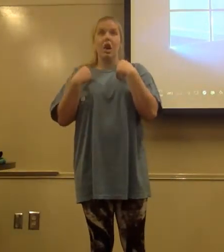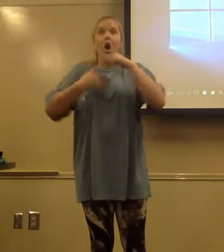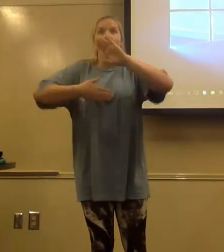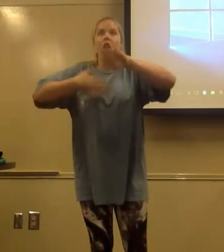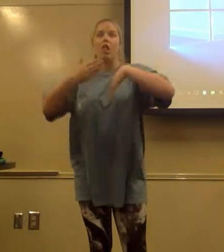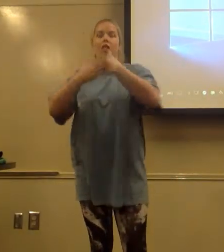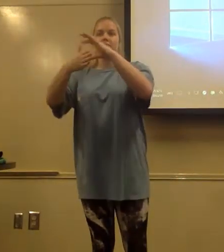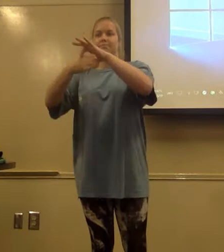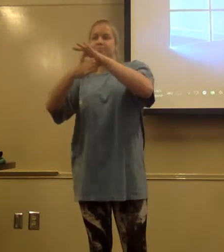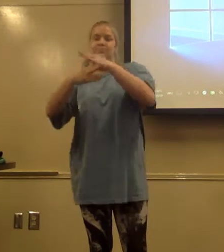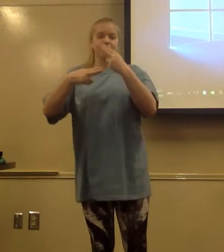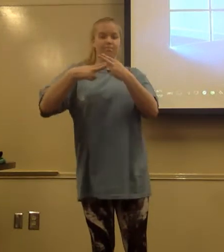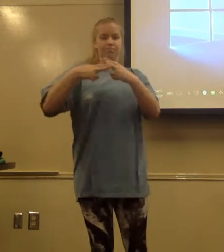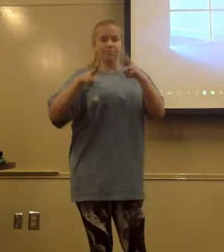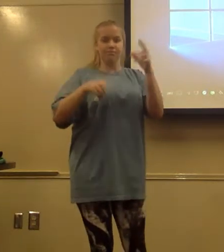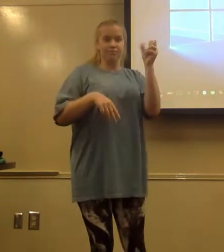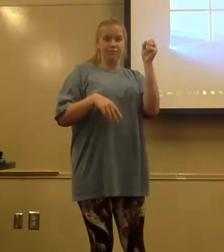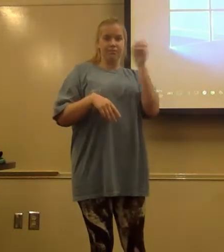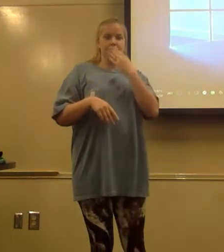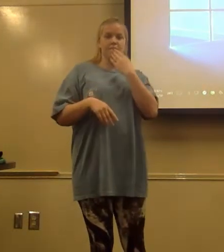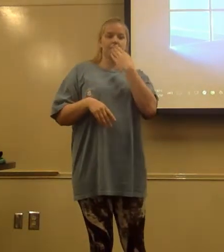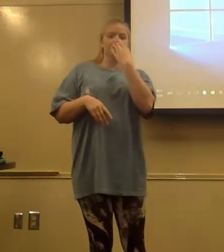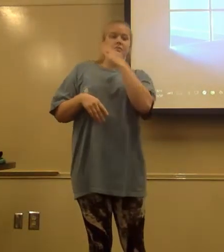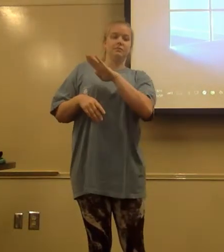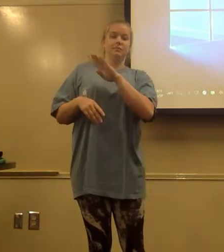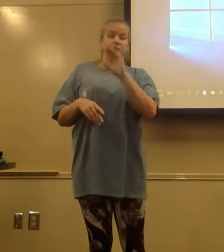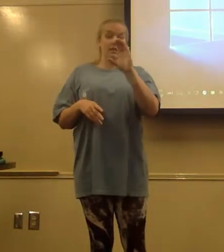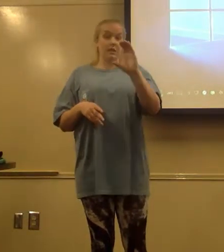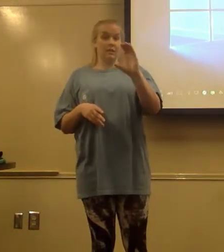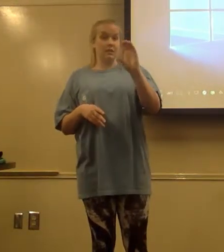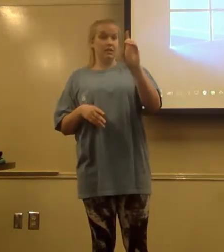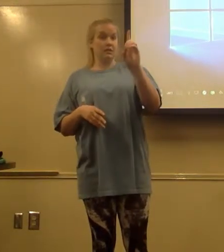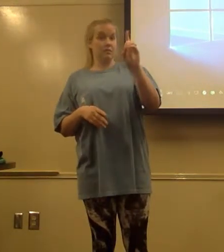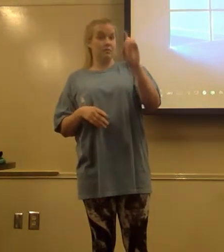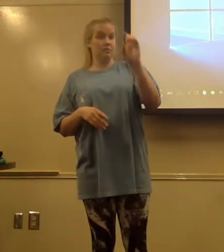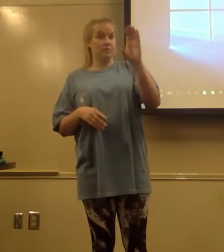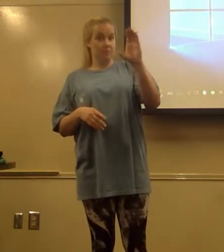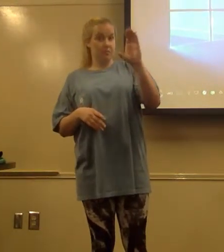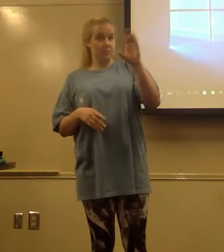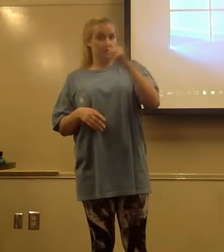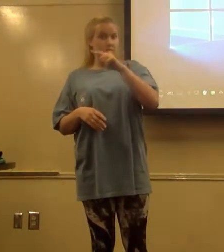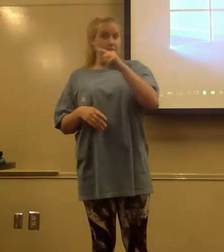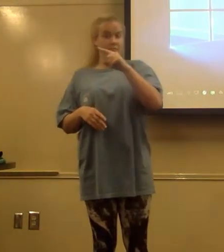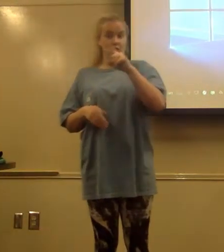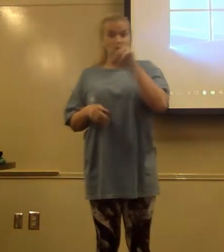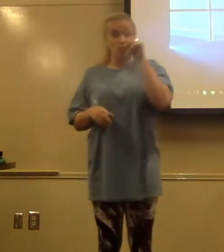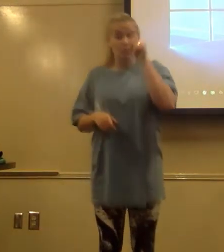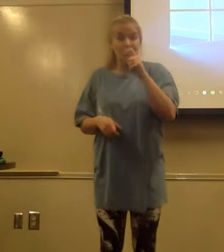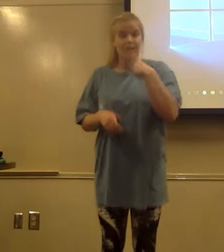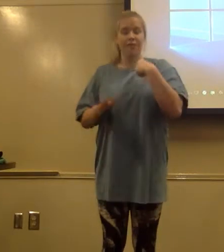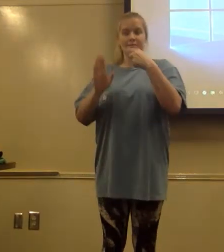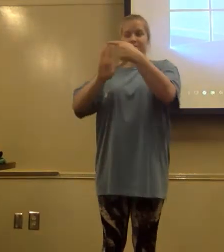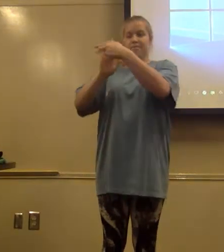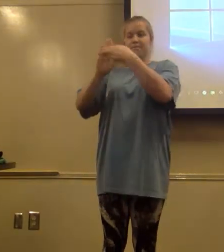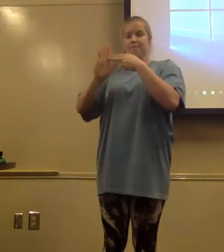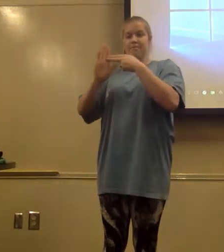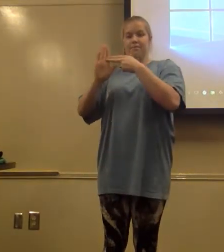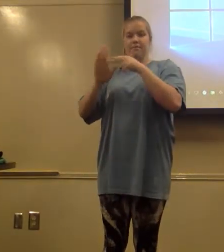the government, so the Centers for Disease Control, on their website should be processed meat causes cancer, just like smoking causes cancer. Let's at least get